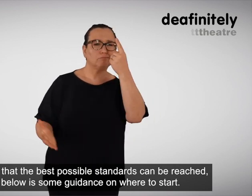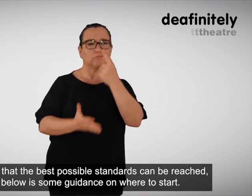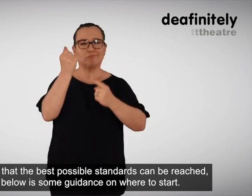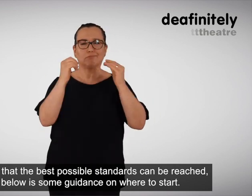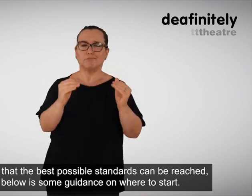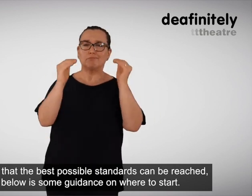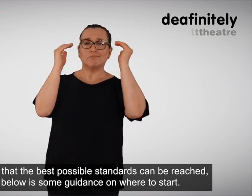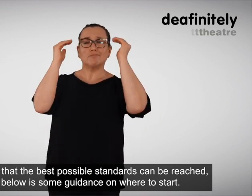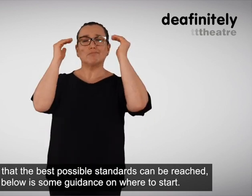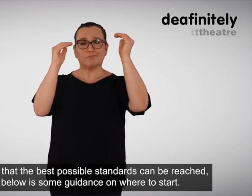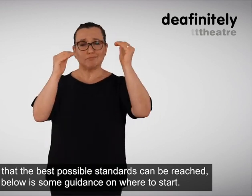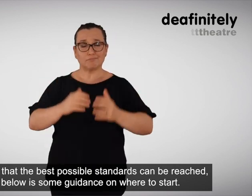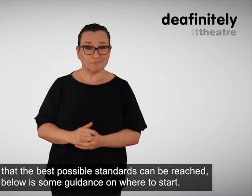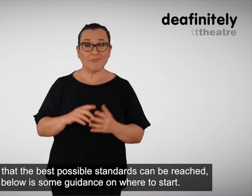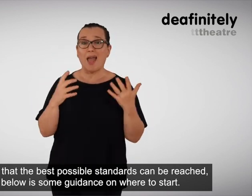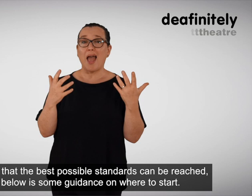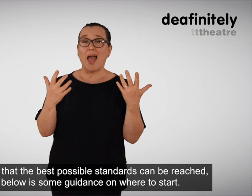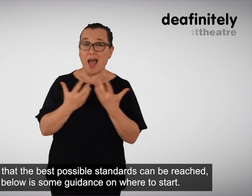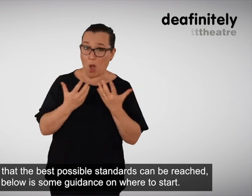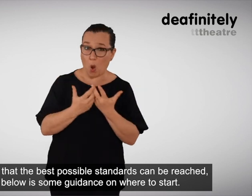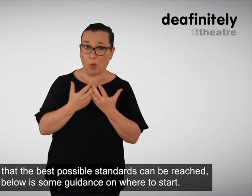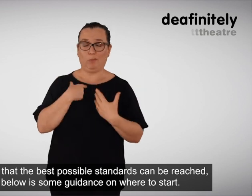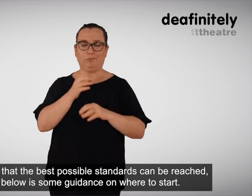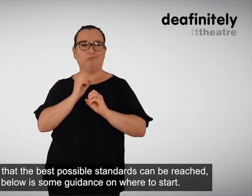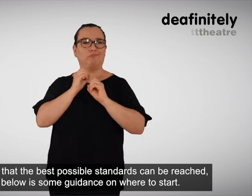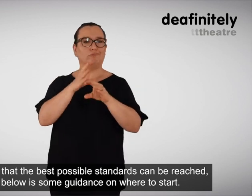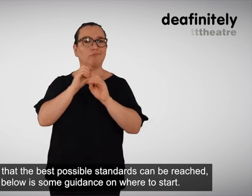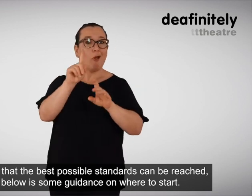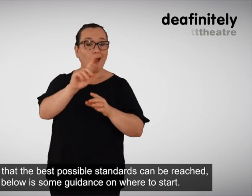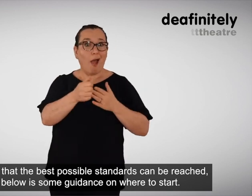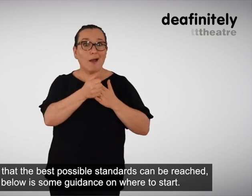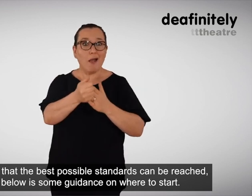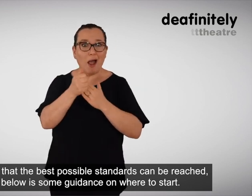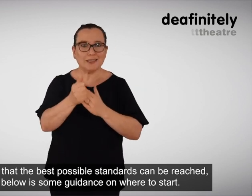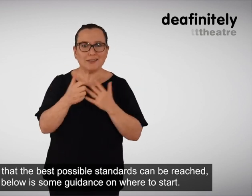possible standards can be reached, the below is some guidance on where to start.